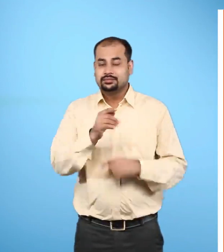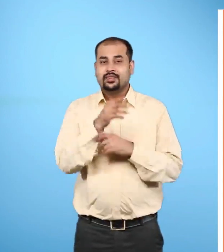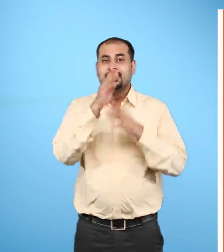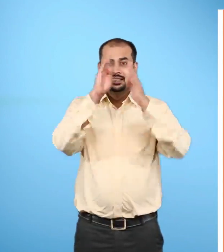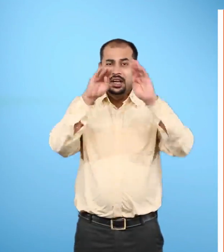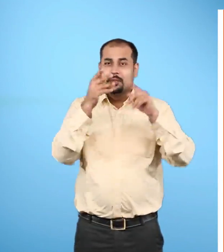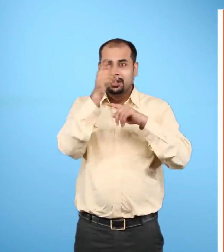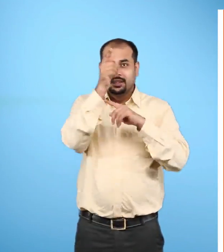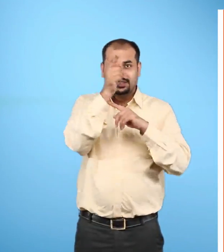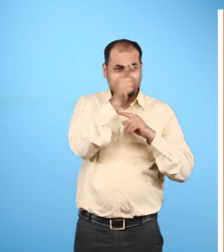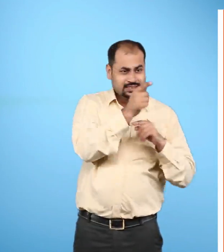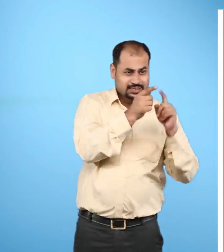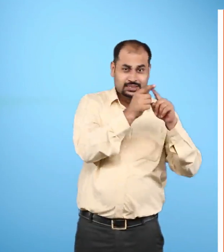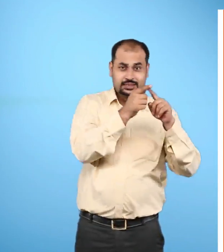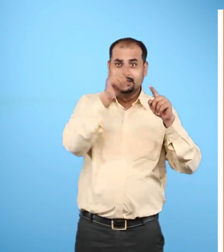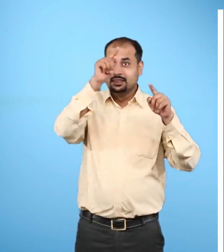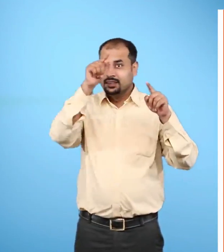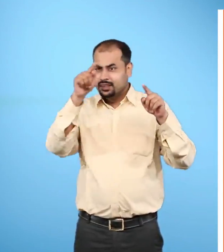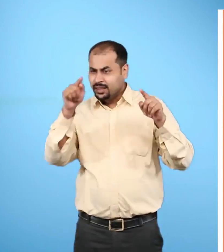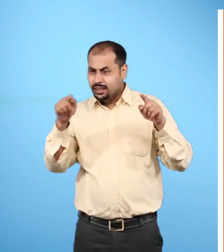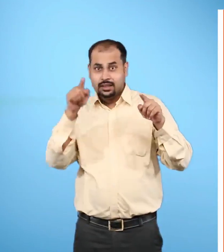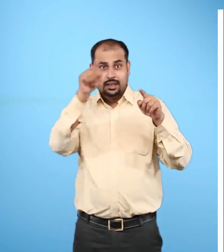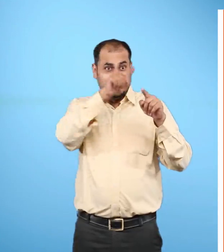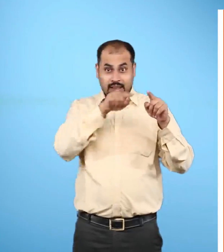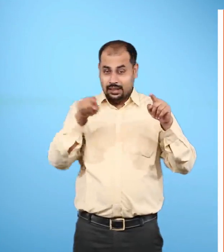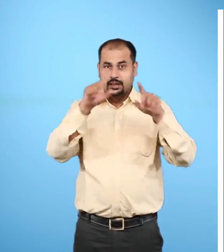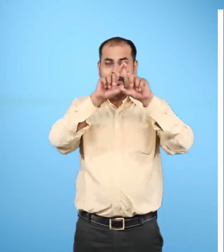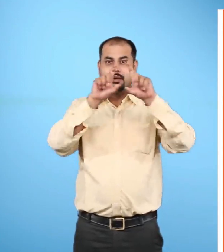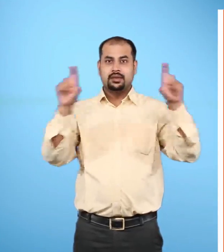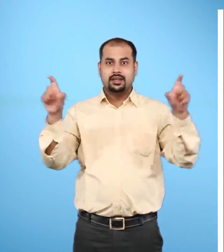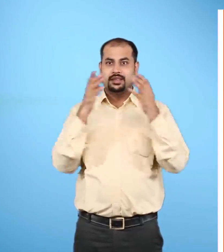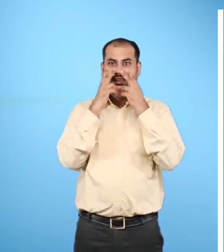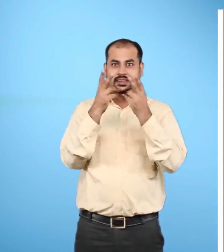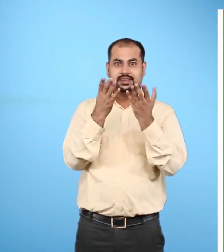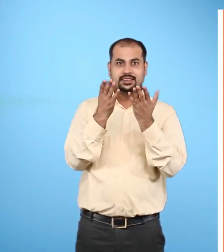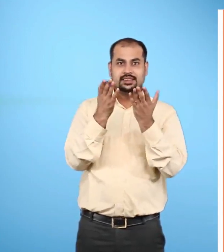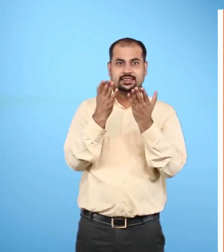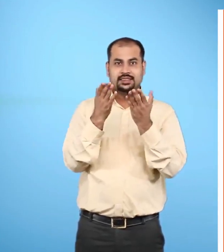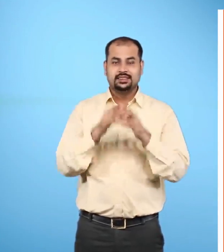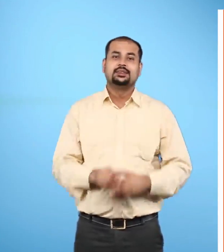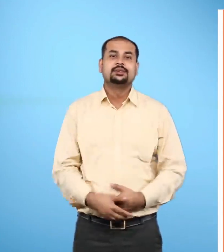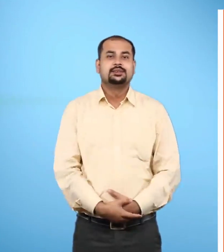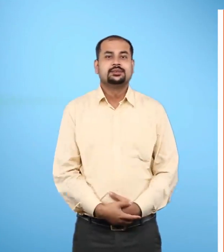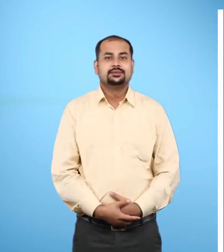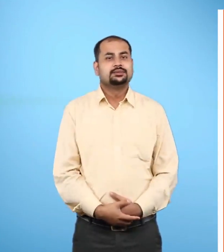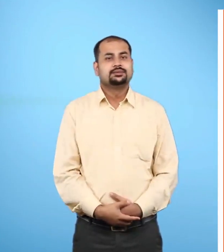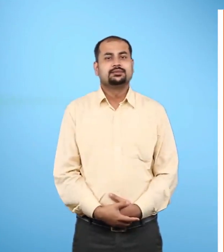Complete the shape by drawing 2 more sides so that its area is less than 2 square centimeters.